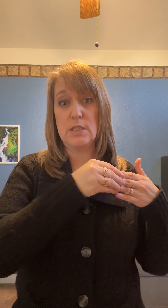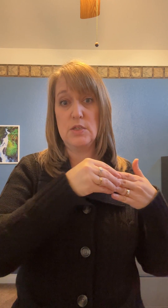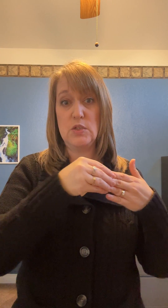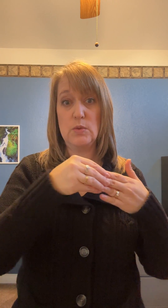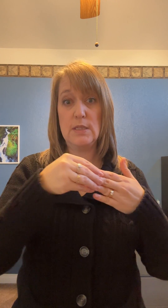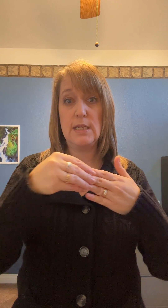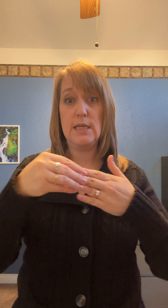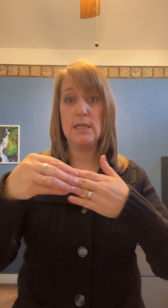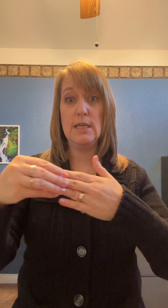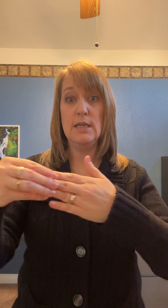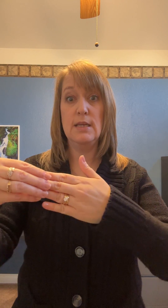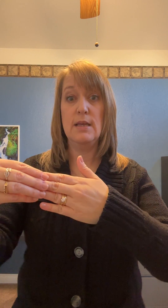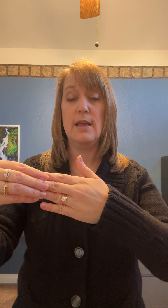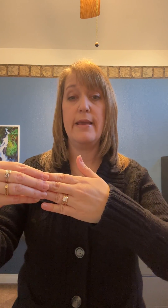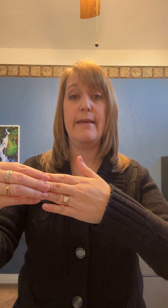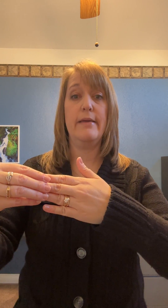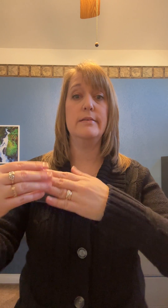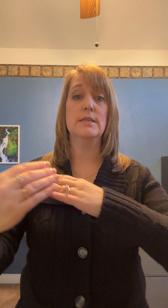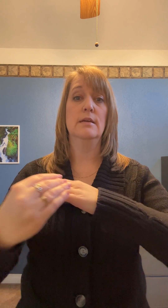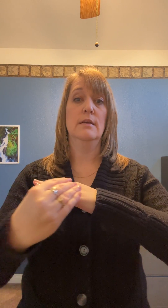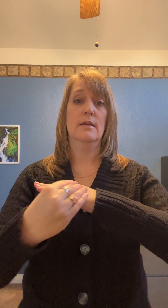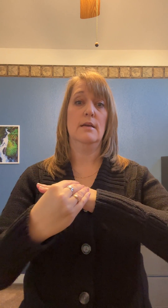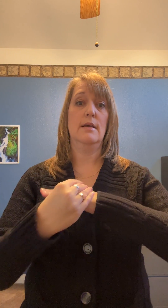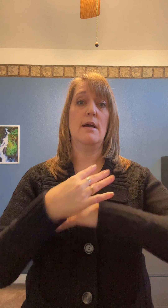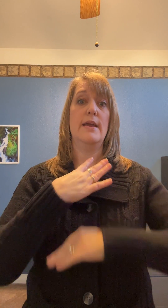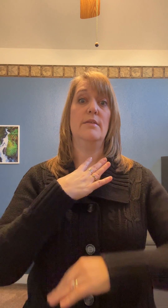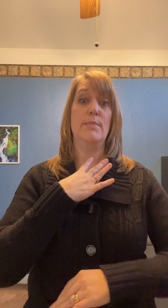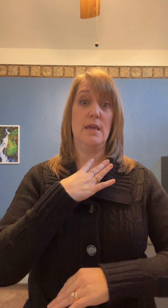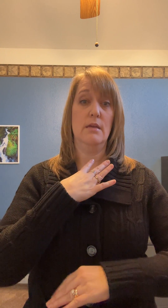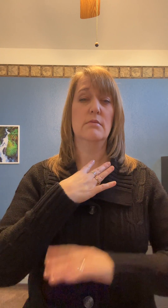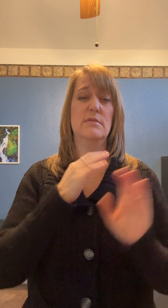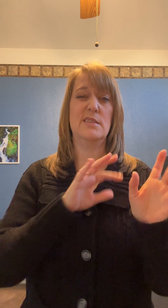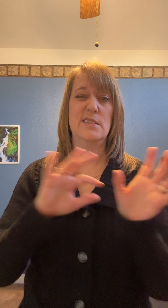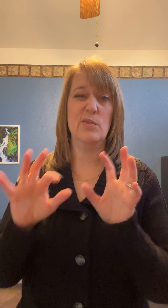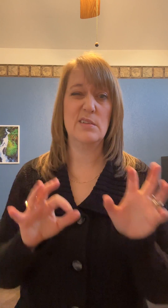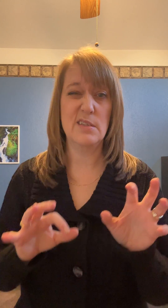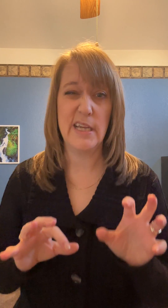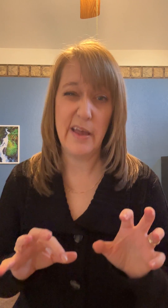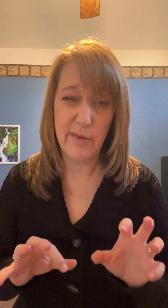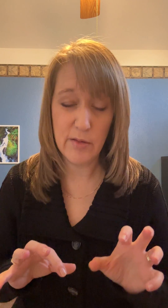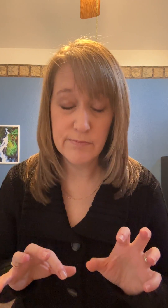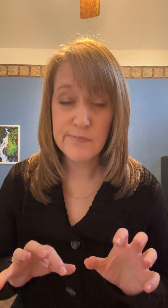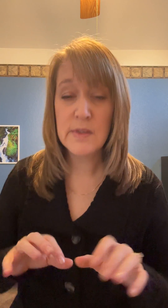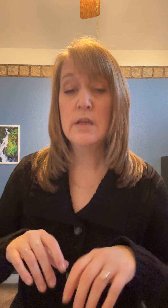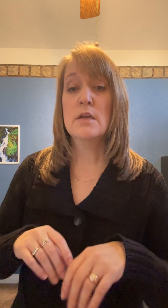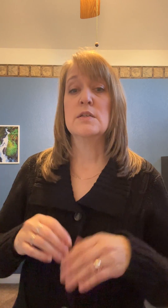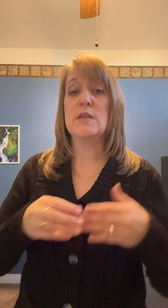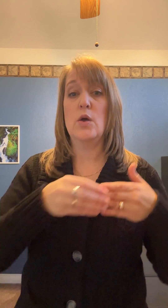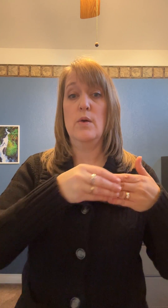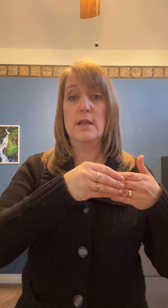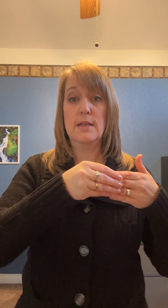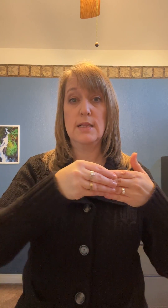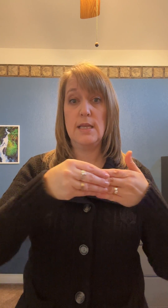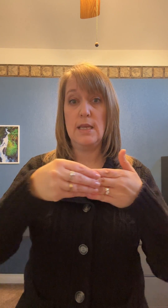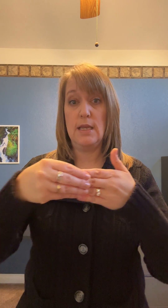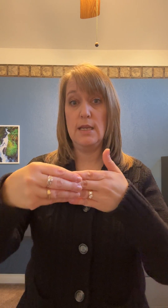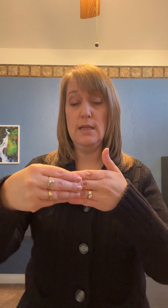do lead and guide me. So it's all together. So lead, you